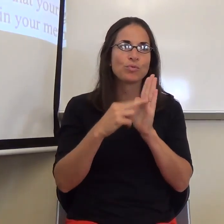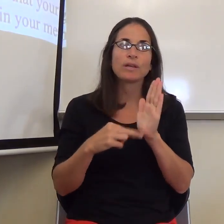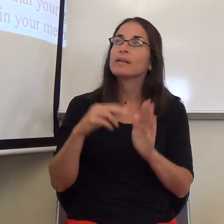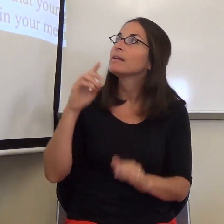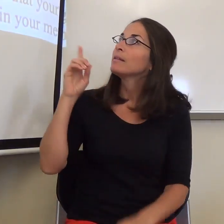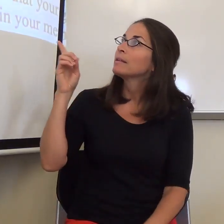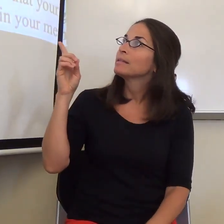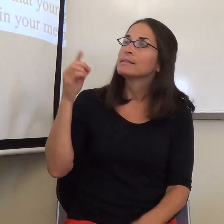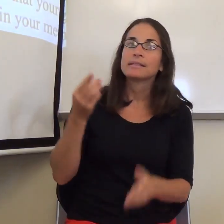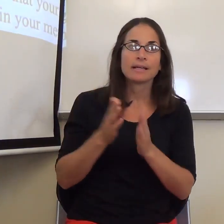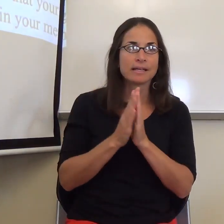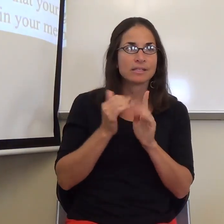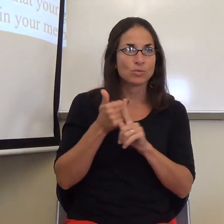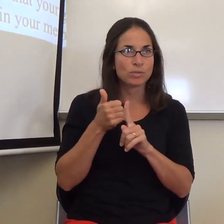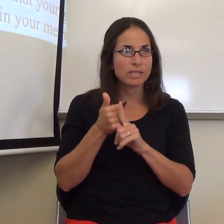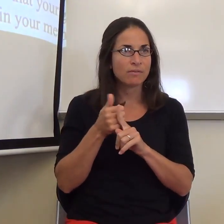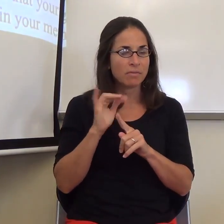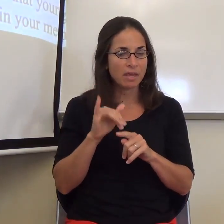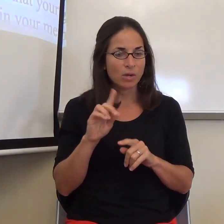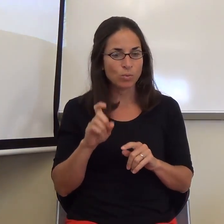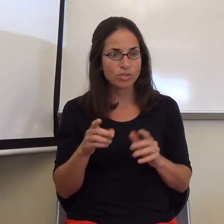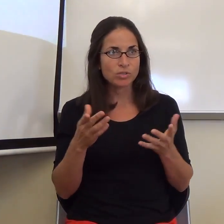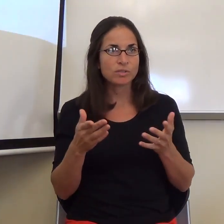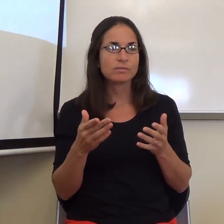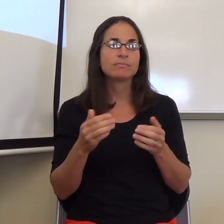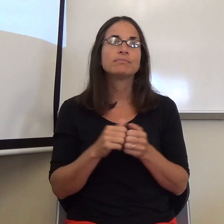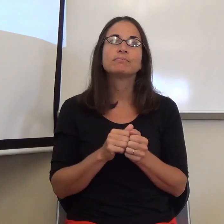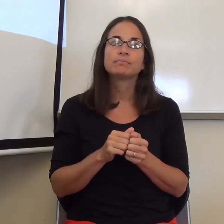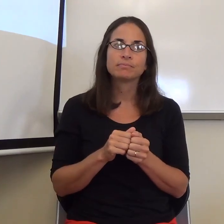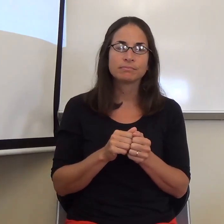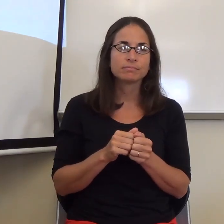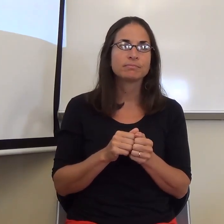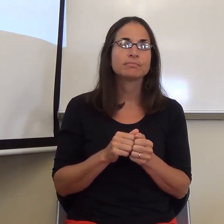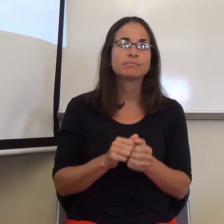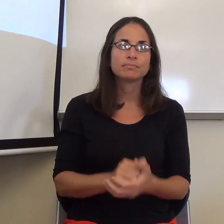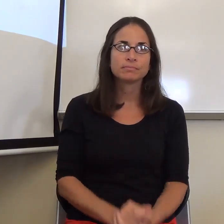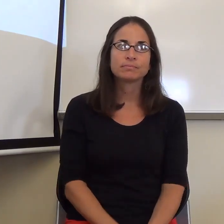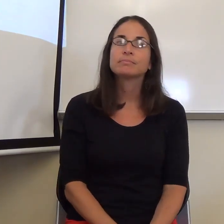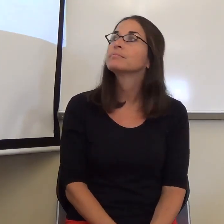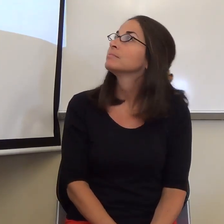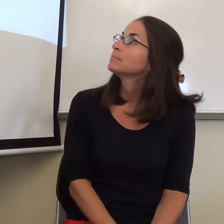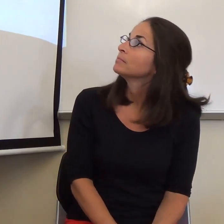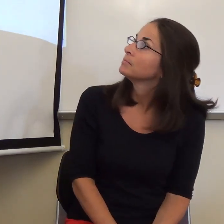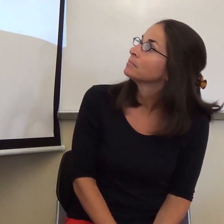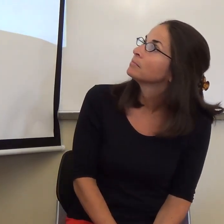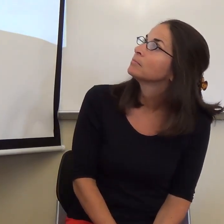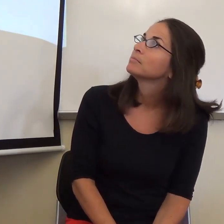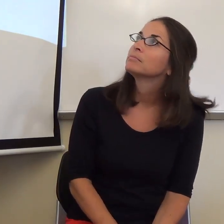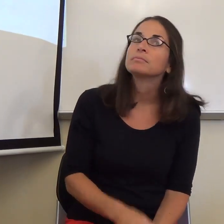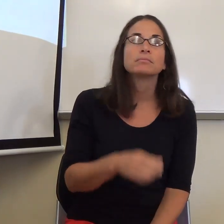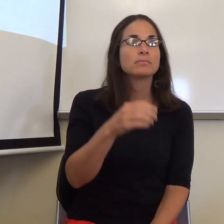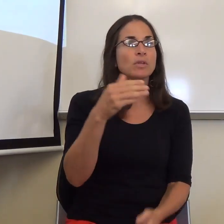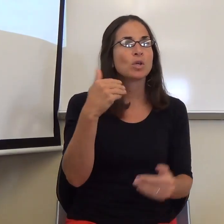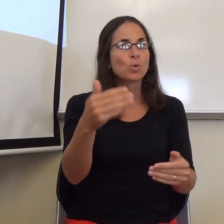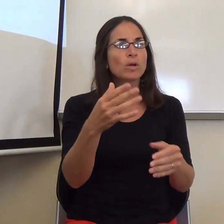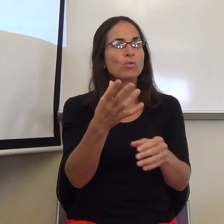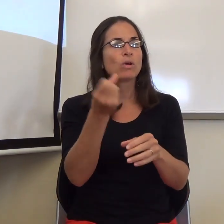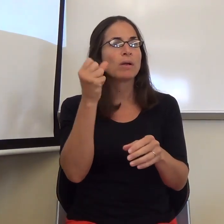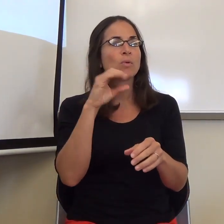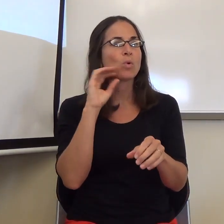In this paragraph, which is on your homework, so let's get your homework out and start looking at it along